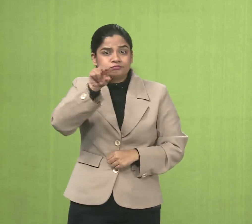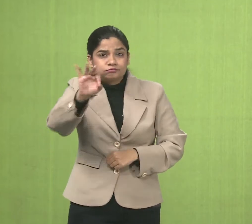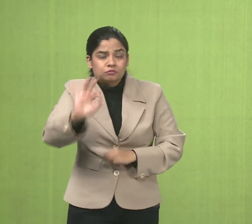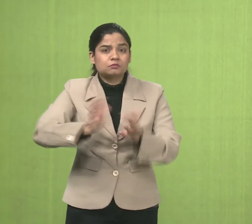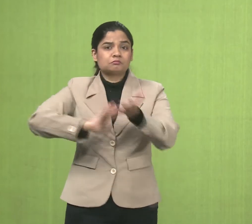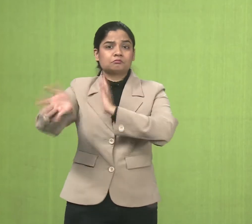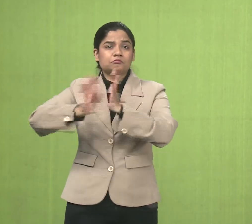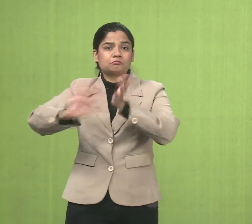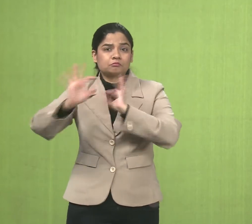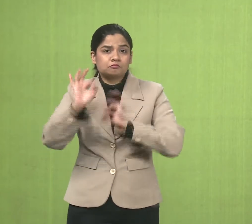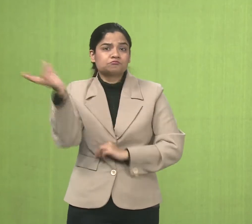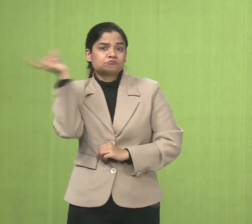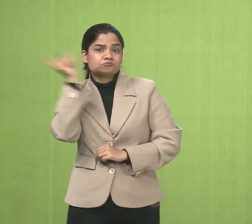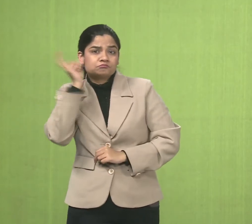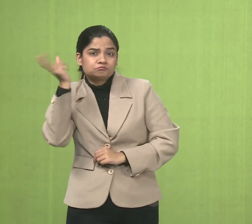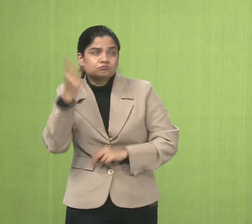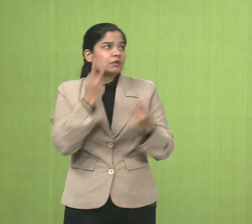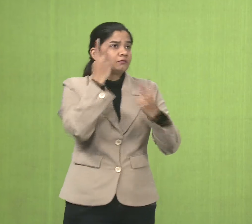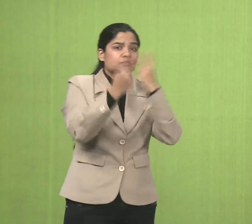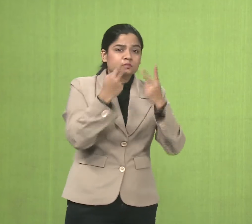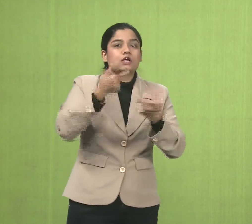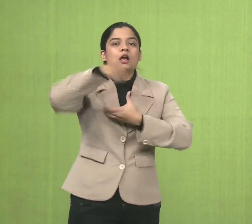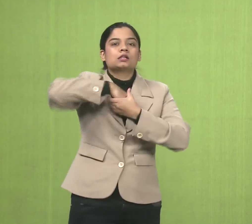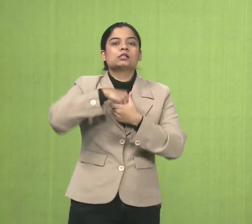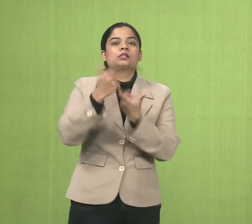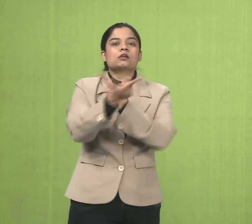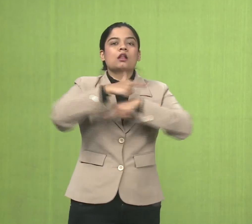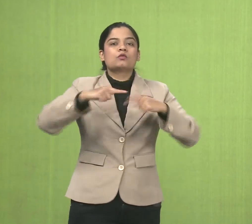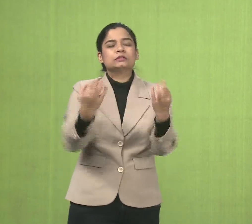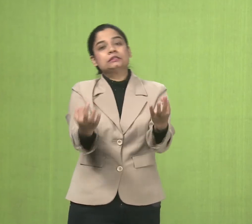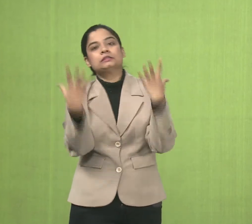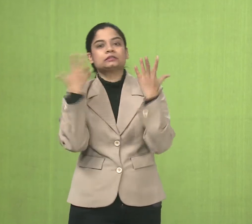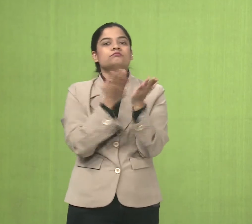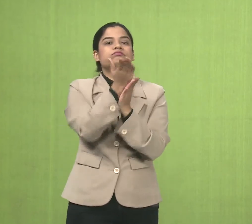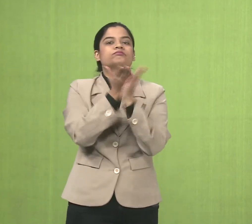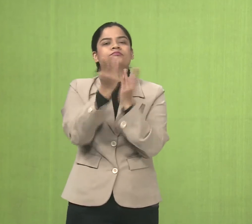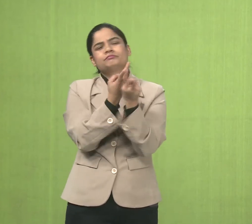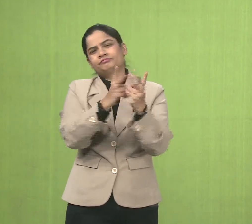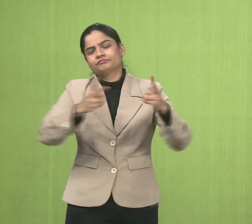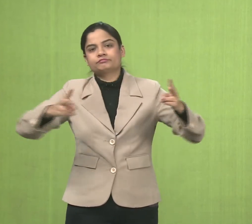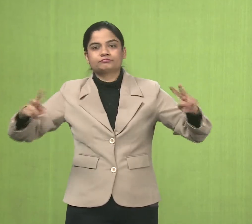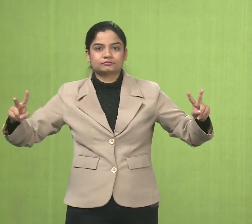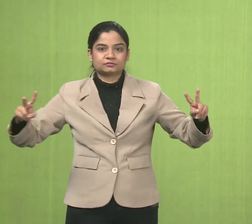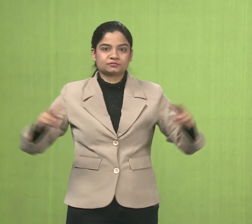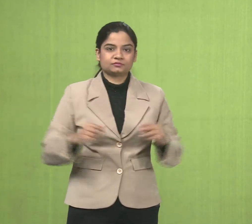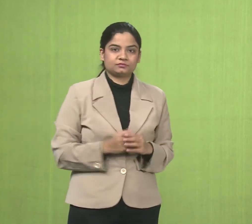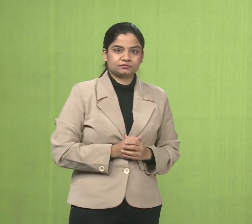signed, reception, auditory, etc. So someone who is very skilled at a particular language.